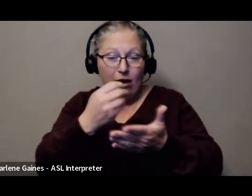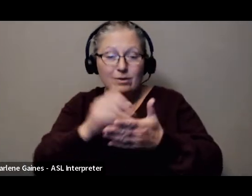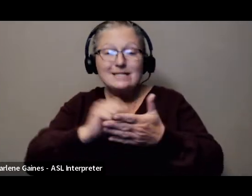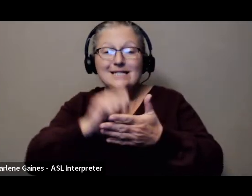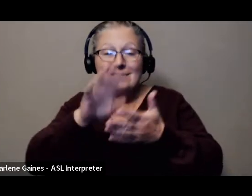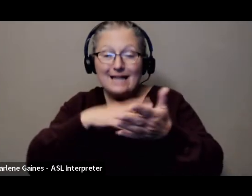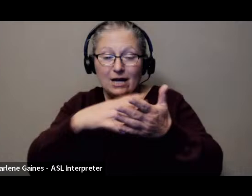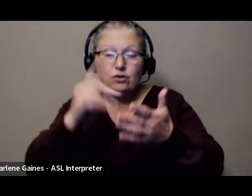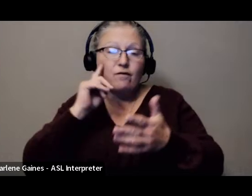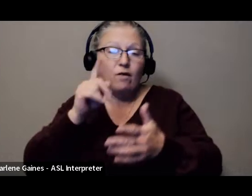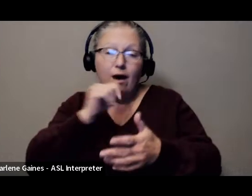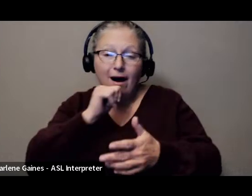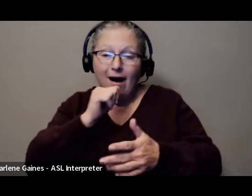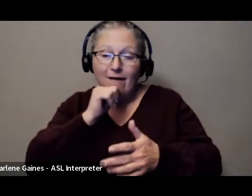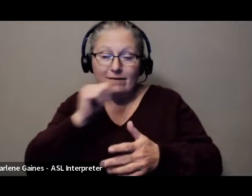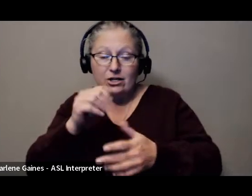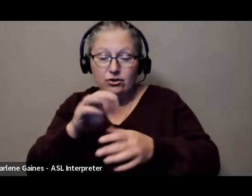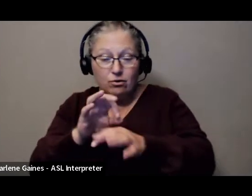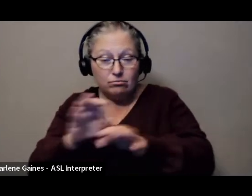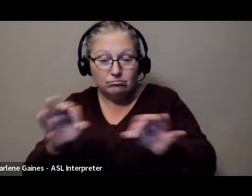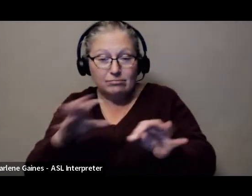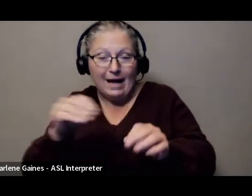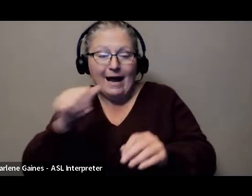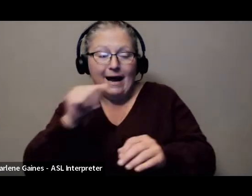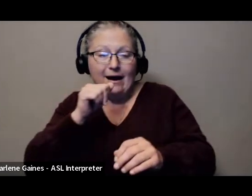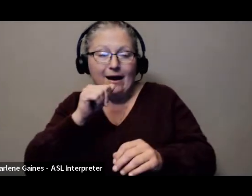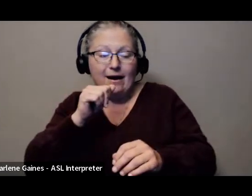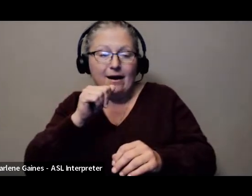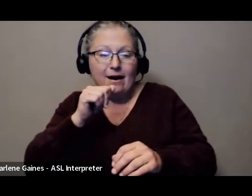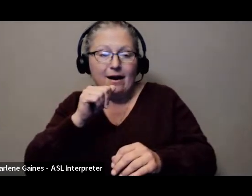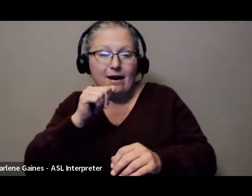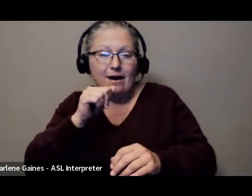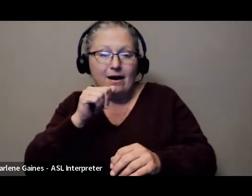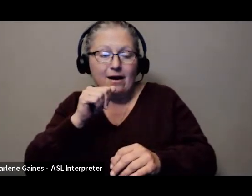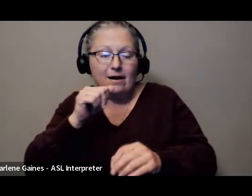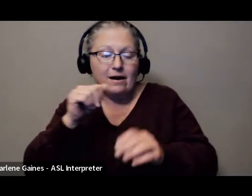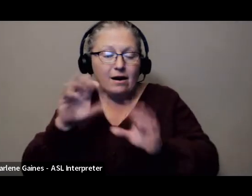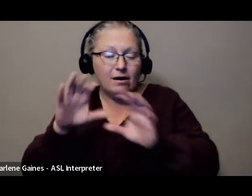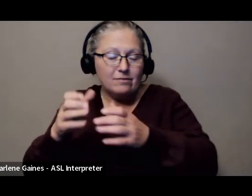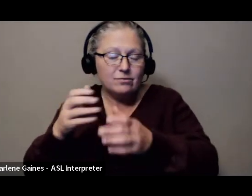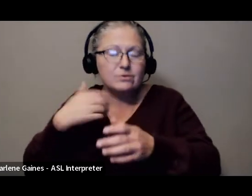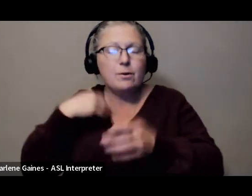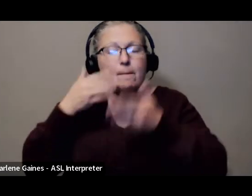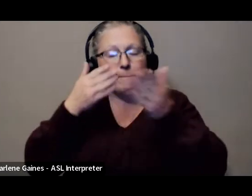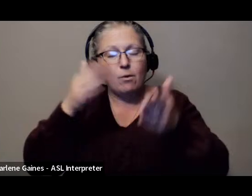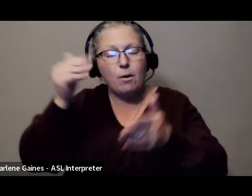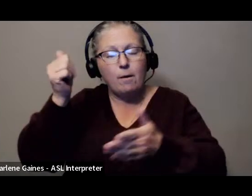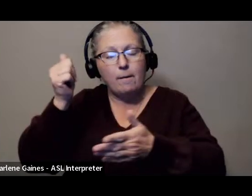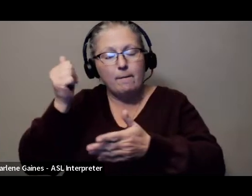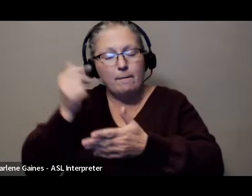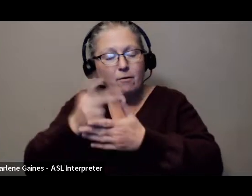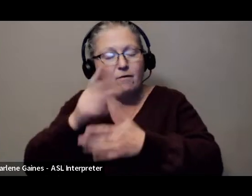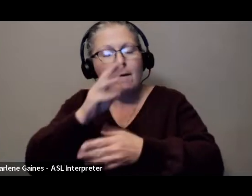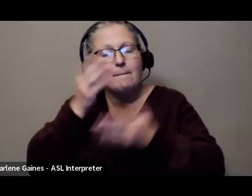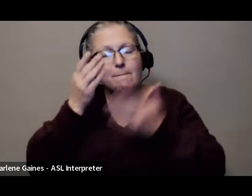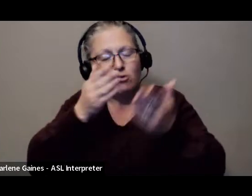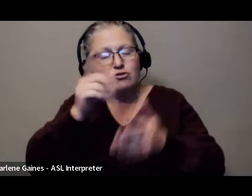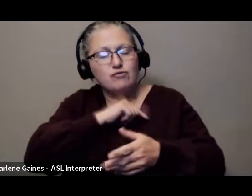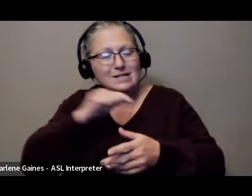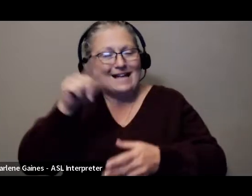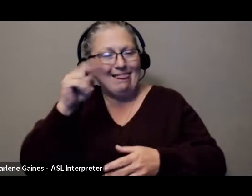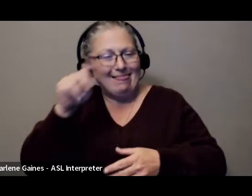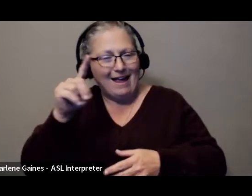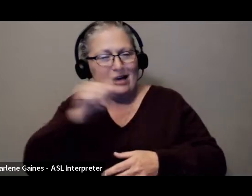and our confidential employees. I make a motion to approve. Thank you. Second. Motion by trustee Land, second